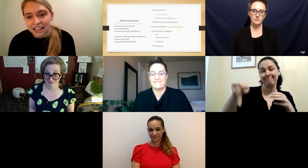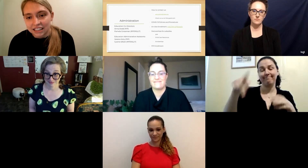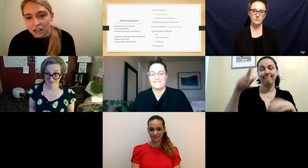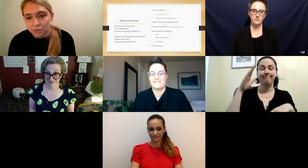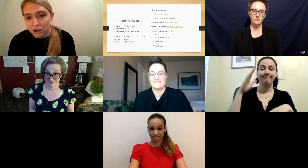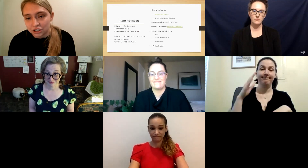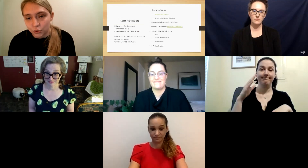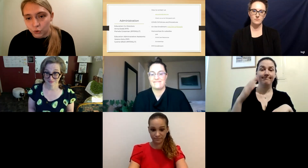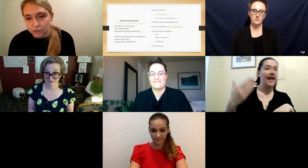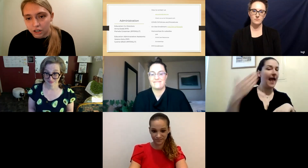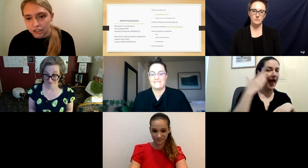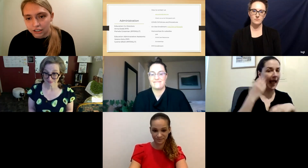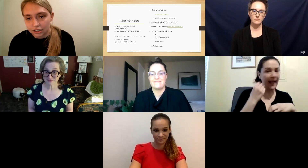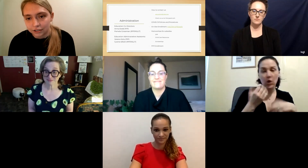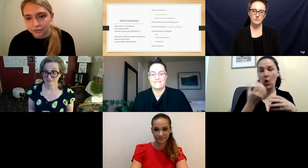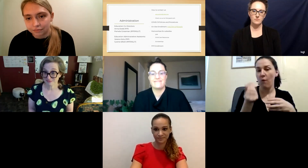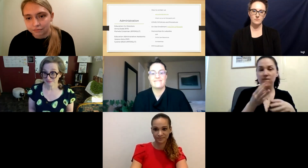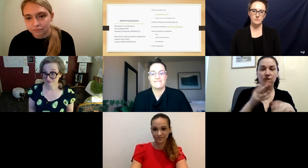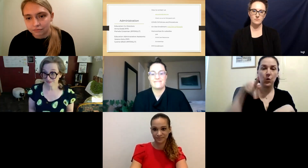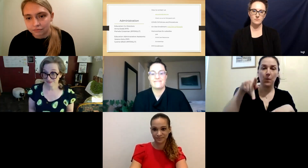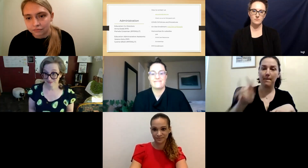please sign up on Story Park.